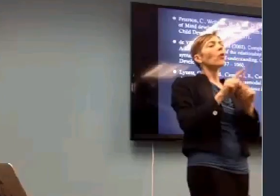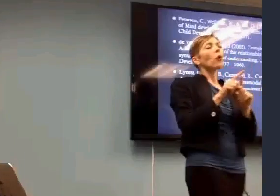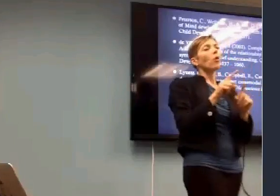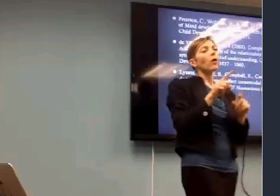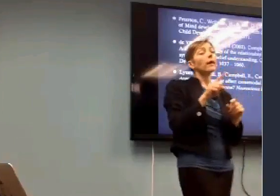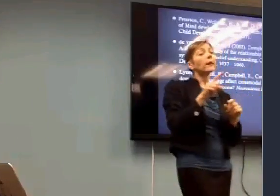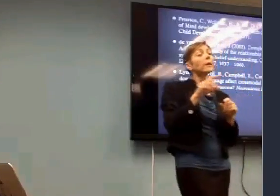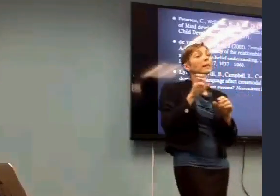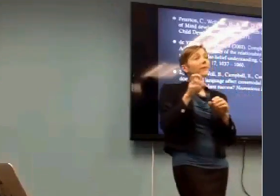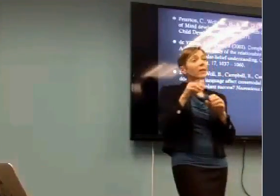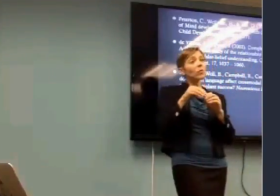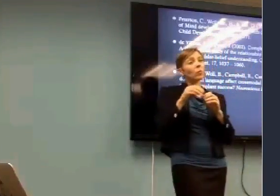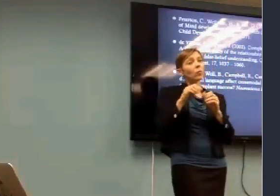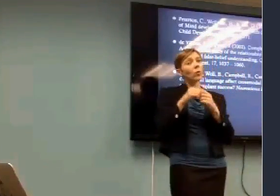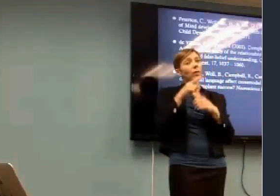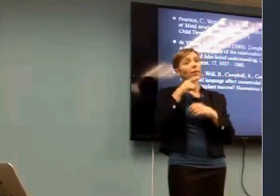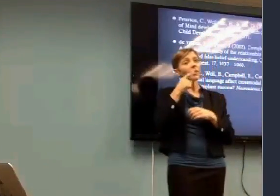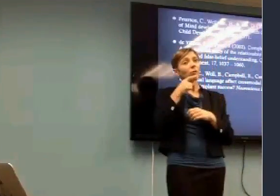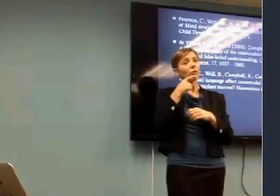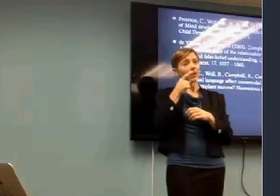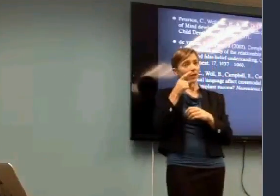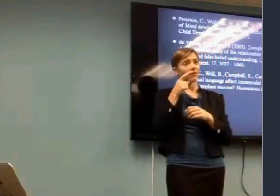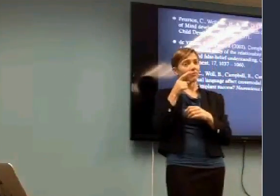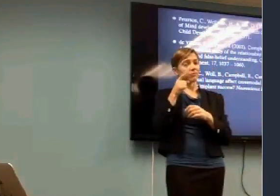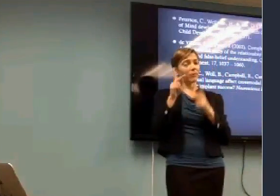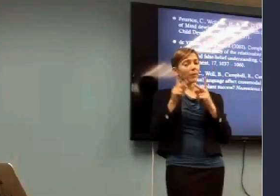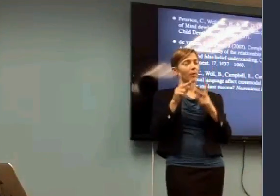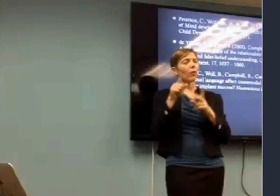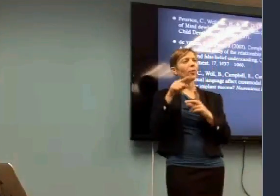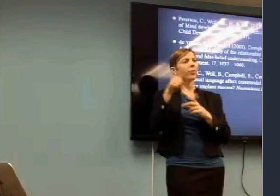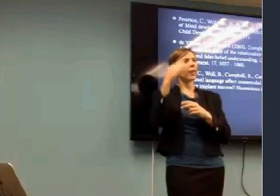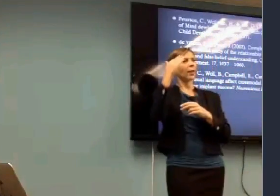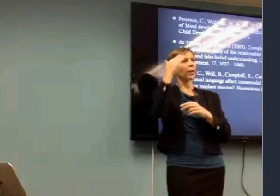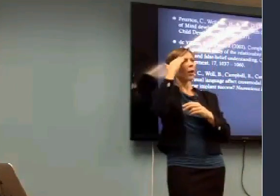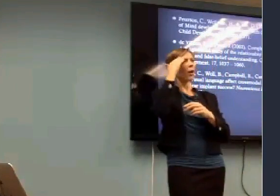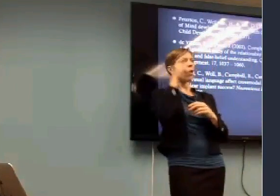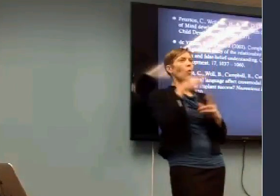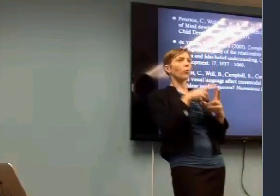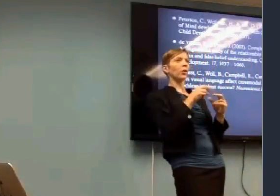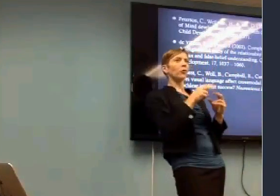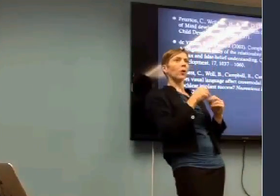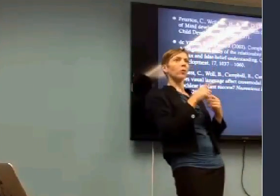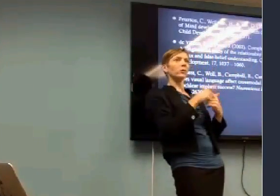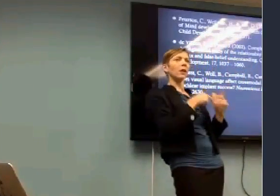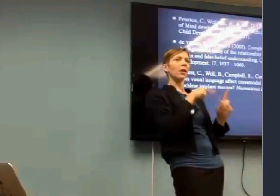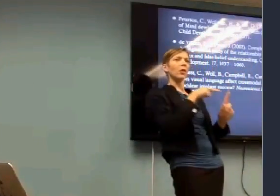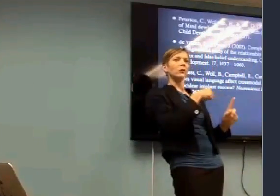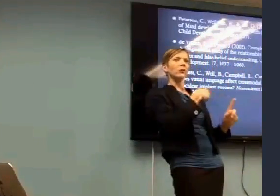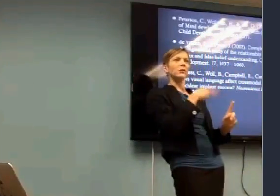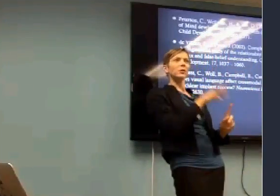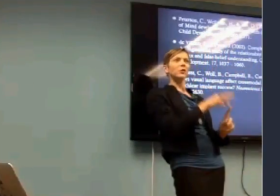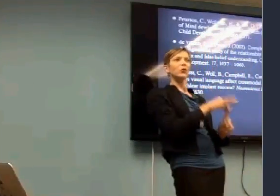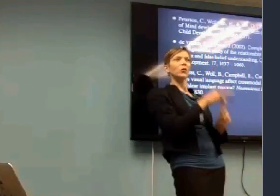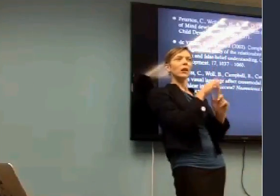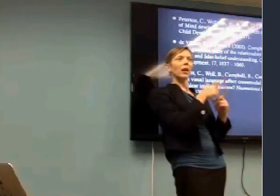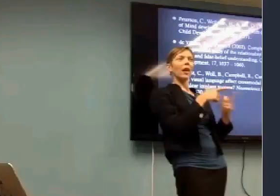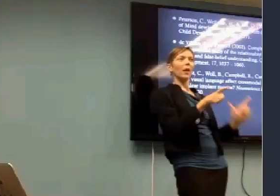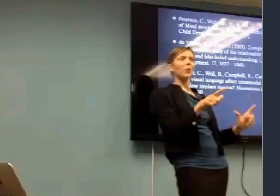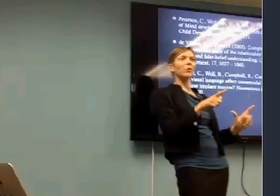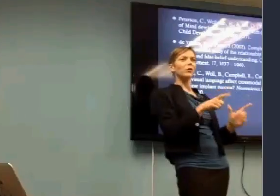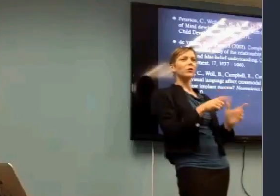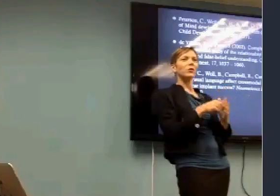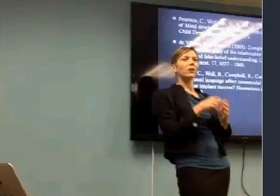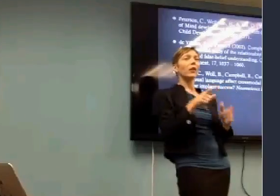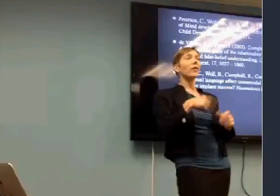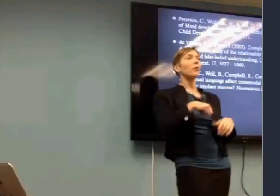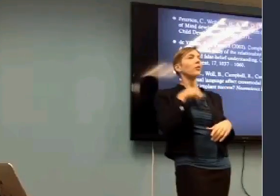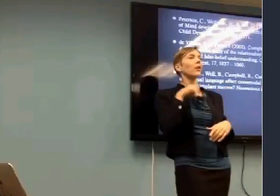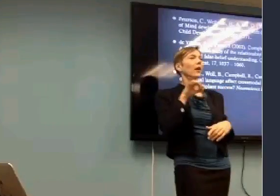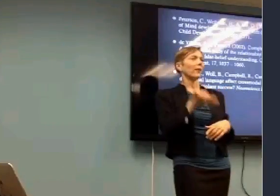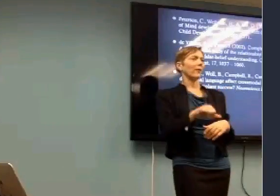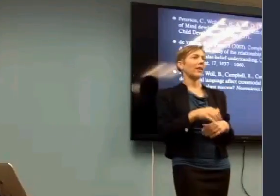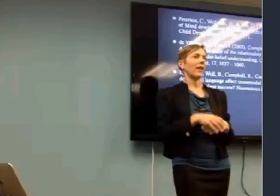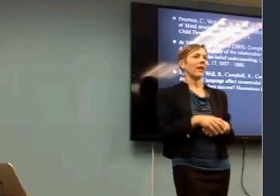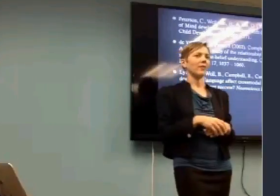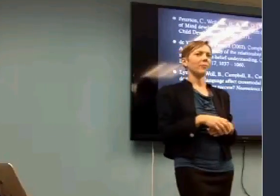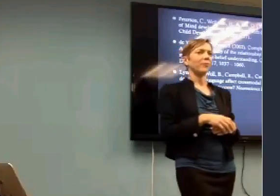are seeing the language, and even with hearing people, some of them know that sign language, Nicaraguan